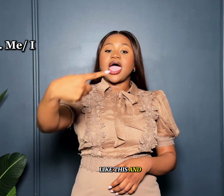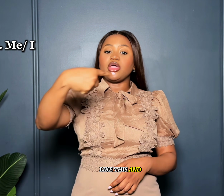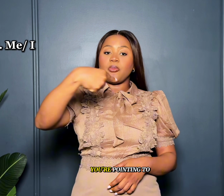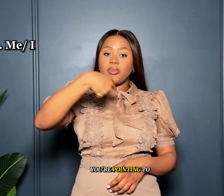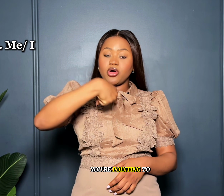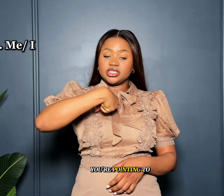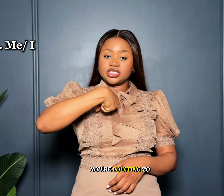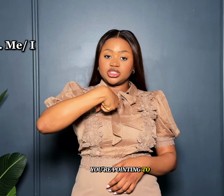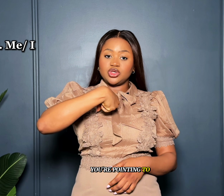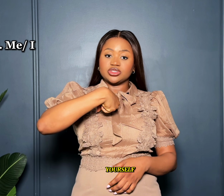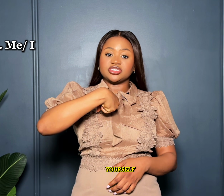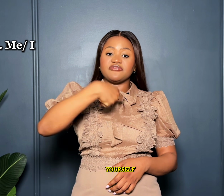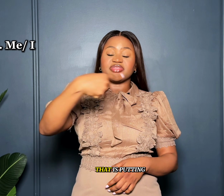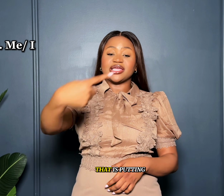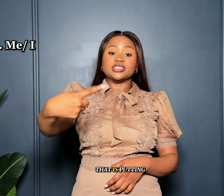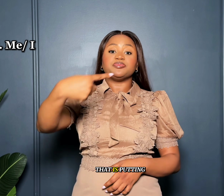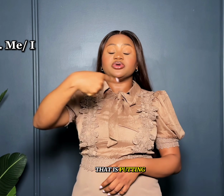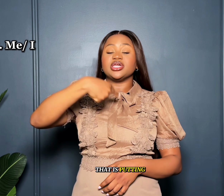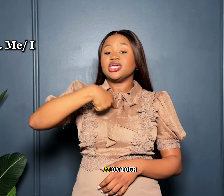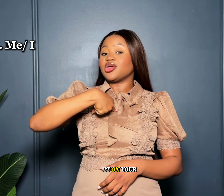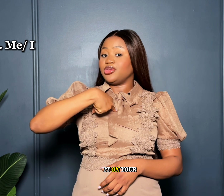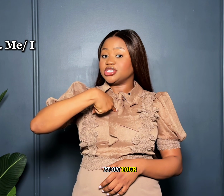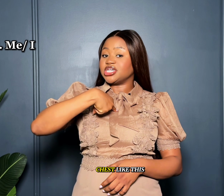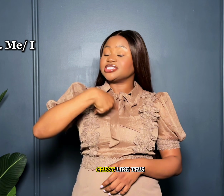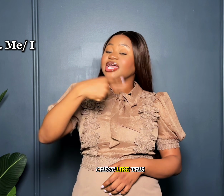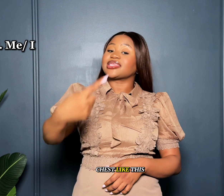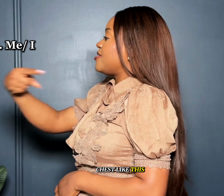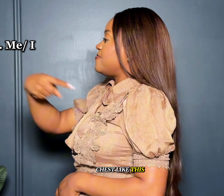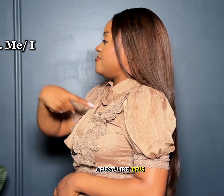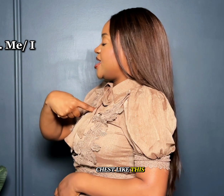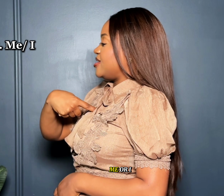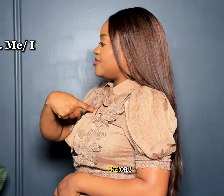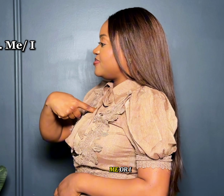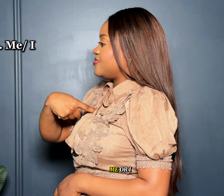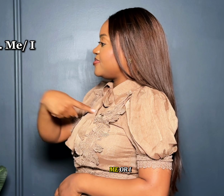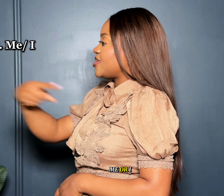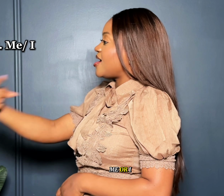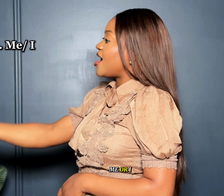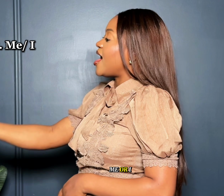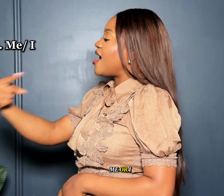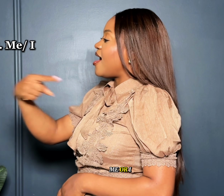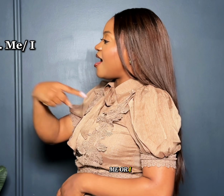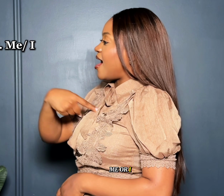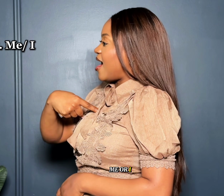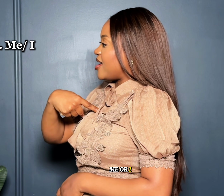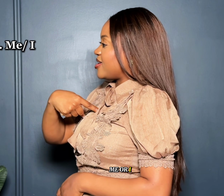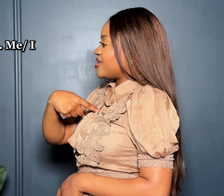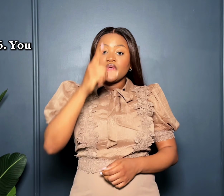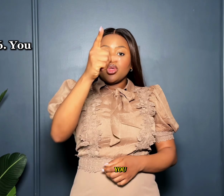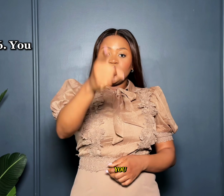you're pointing to yourself. That is putting it on your chest like this. Me or I.